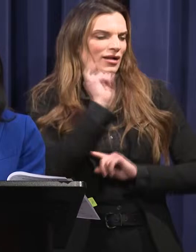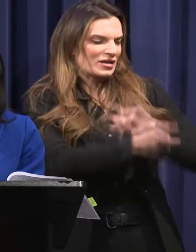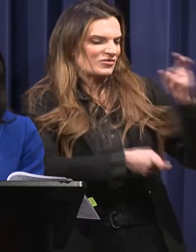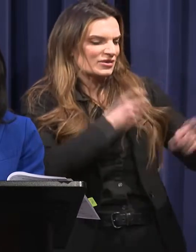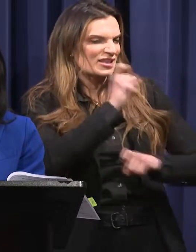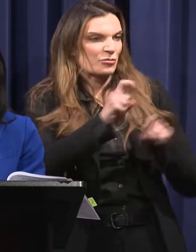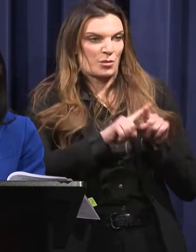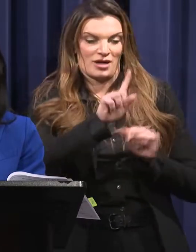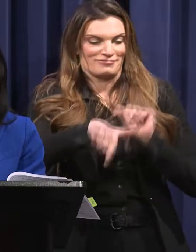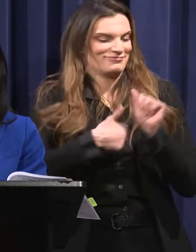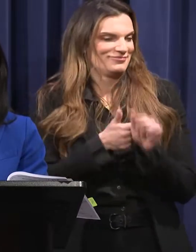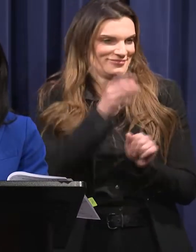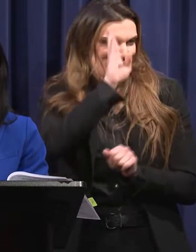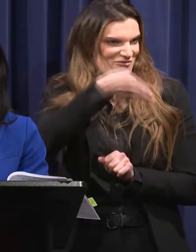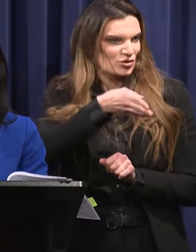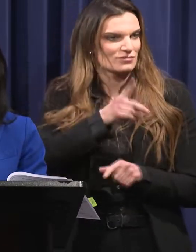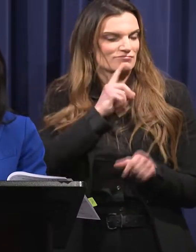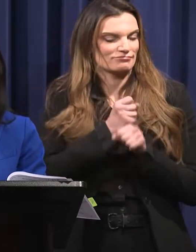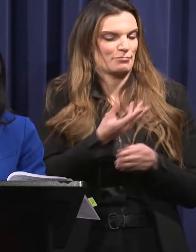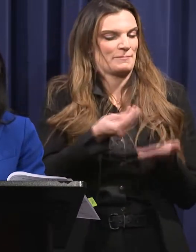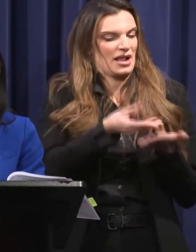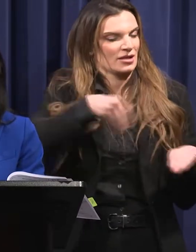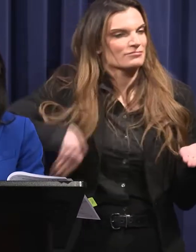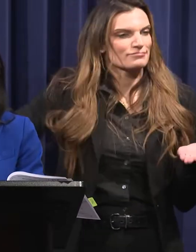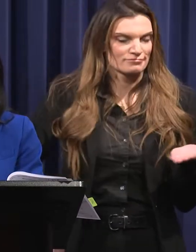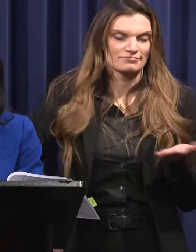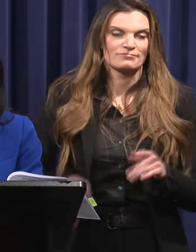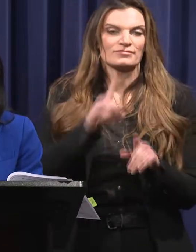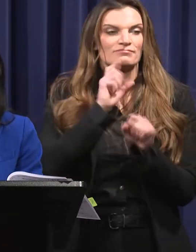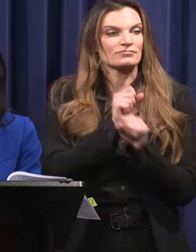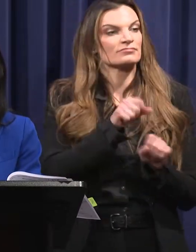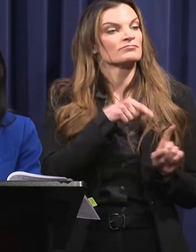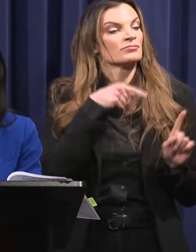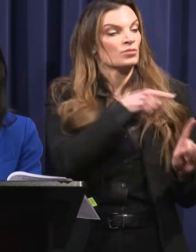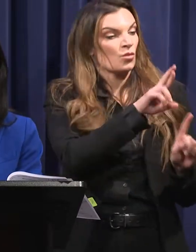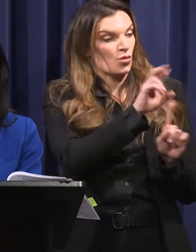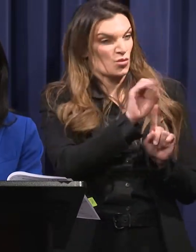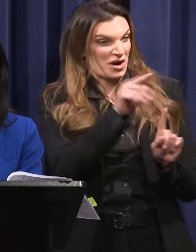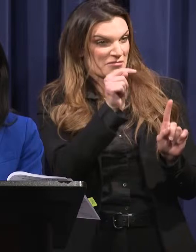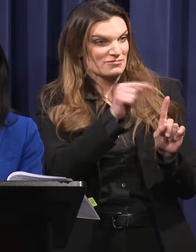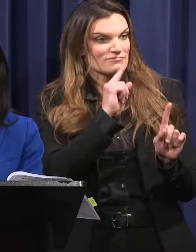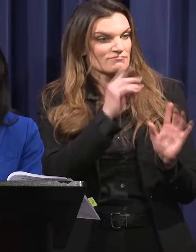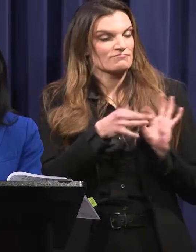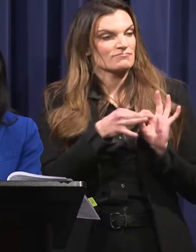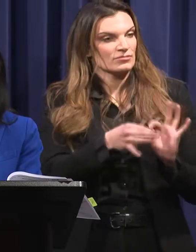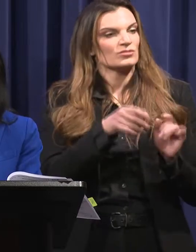felonies. Rob Menard has also been charged individually with an additional count of false